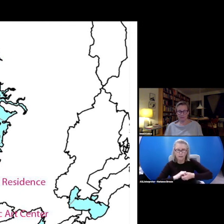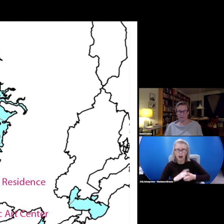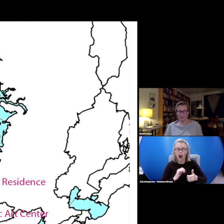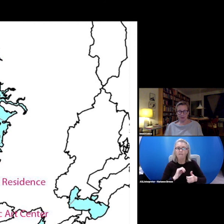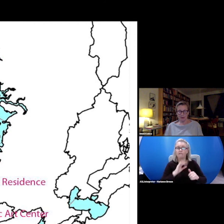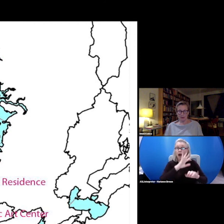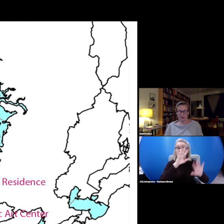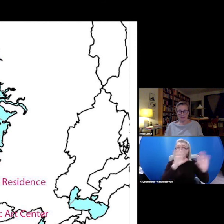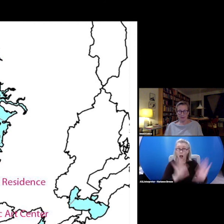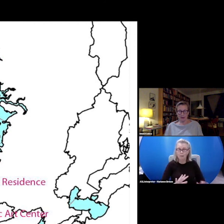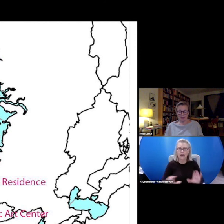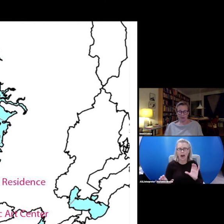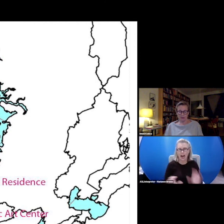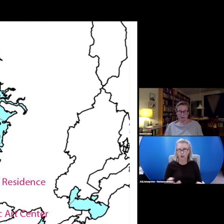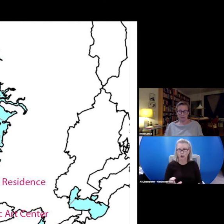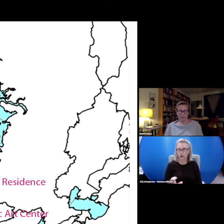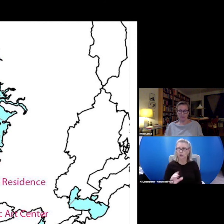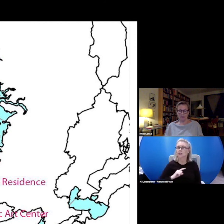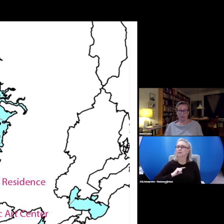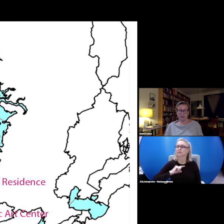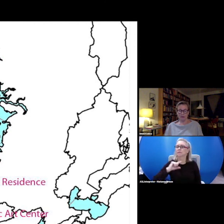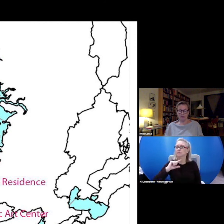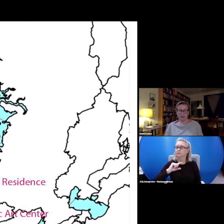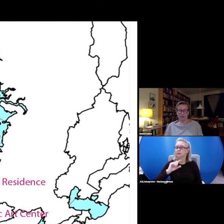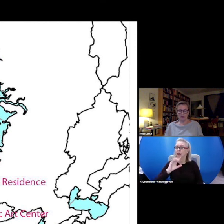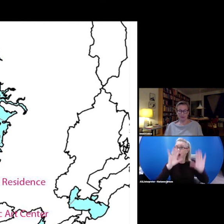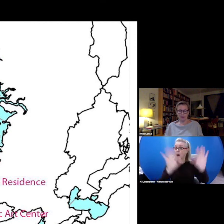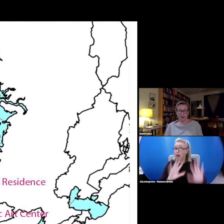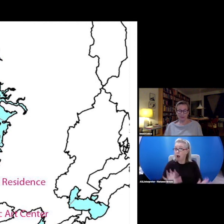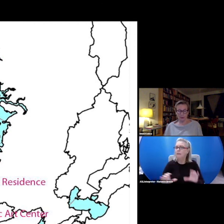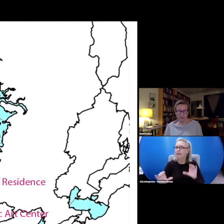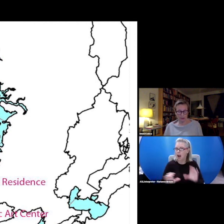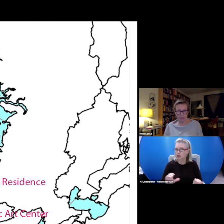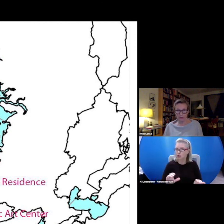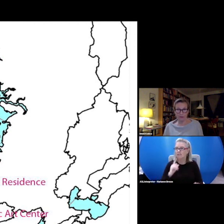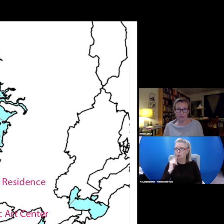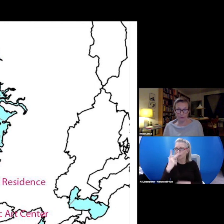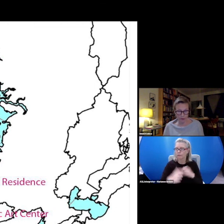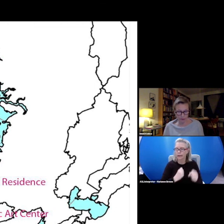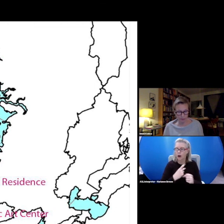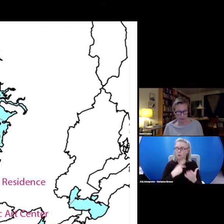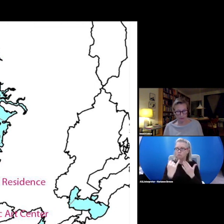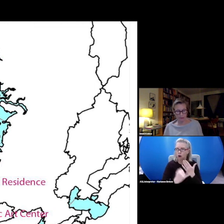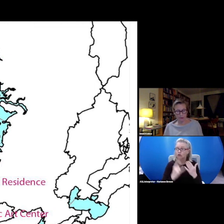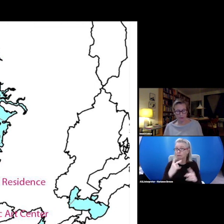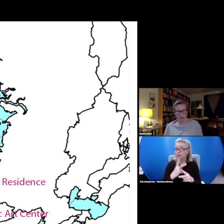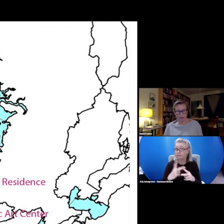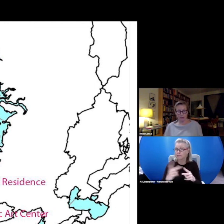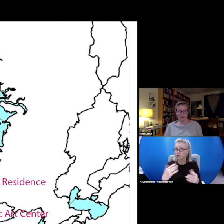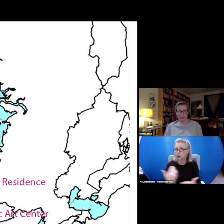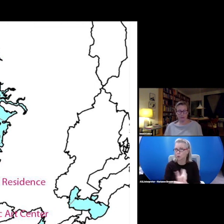actions. Climate action of a 3-year project, a very, very new, that